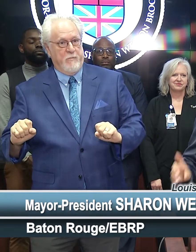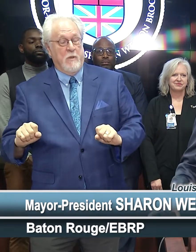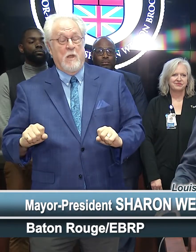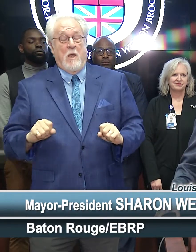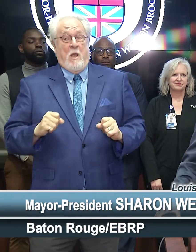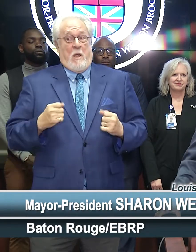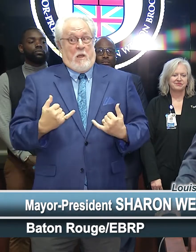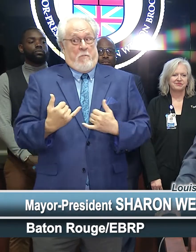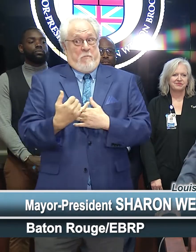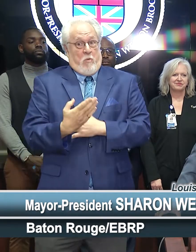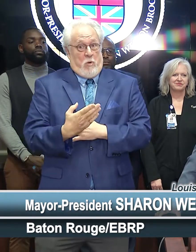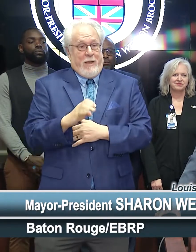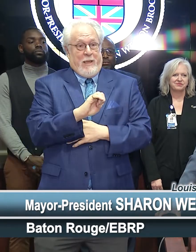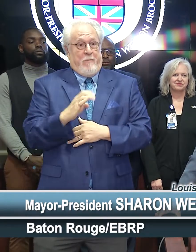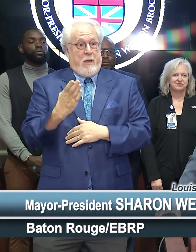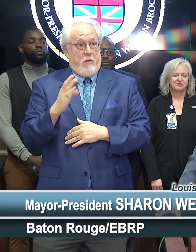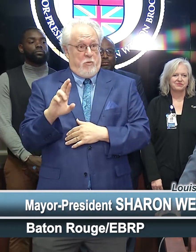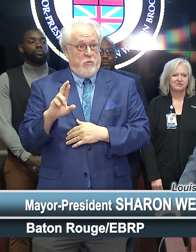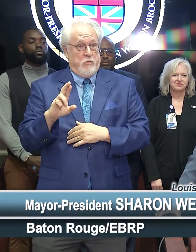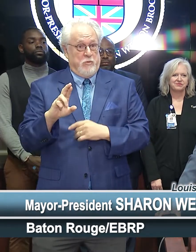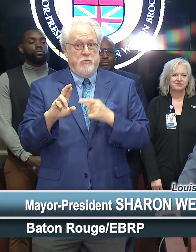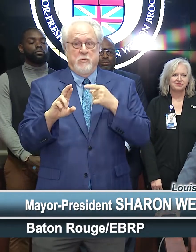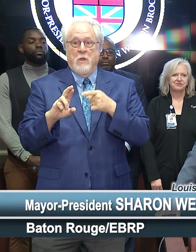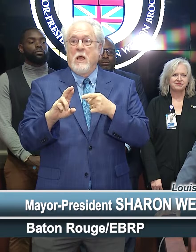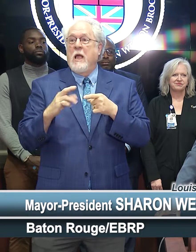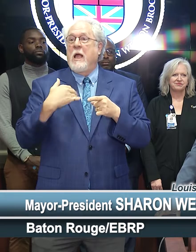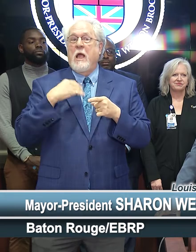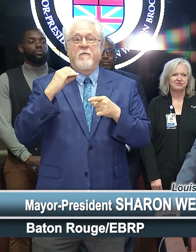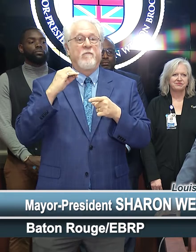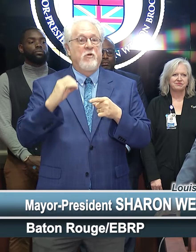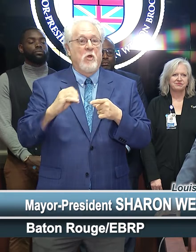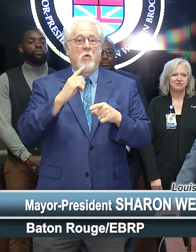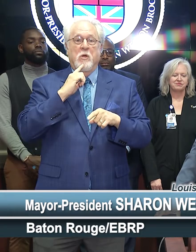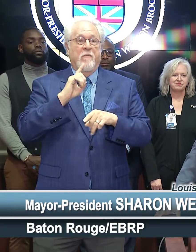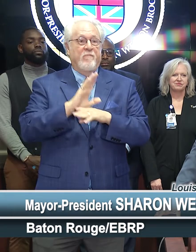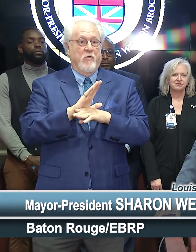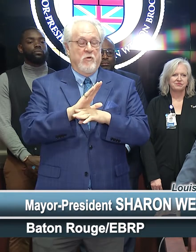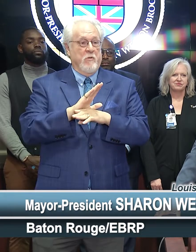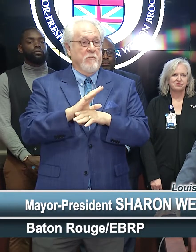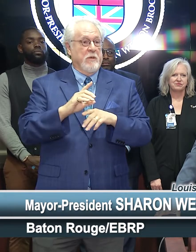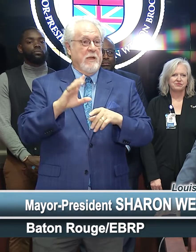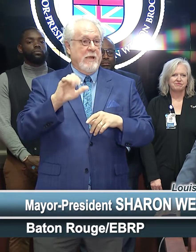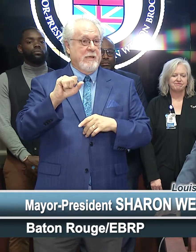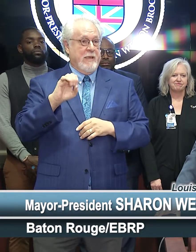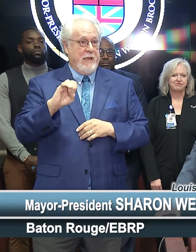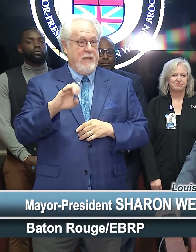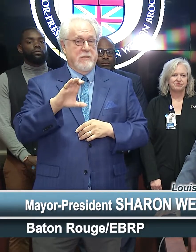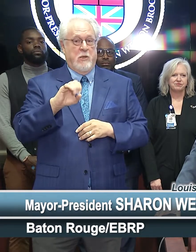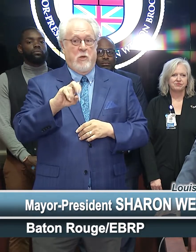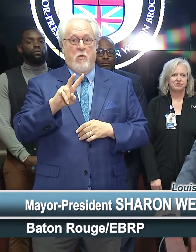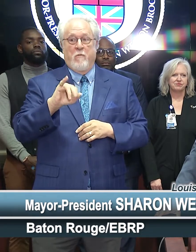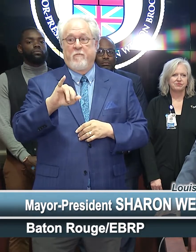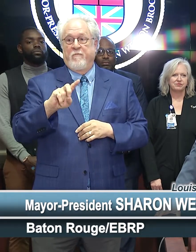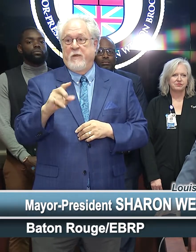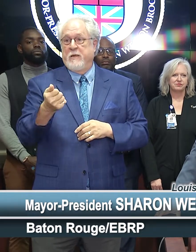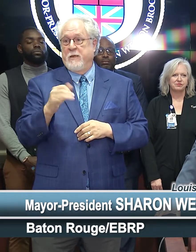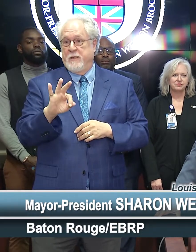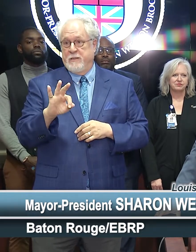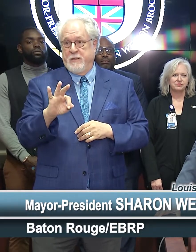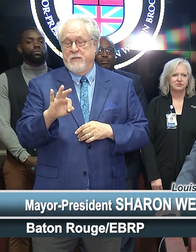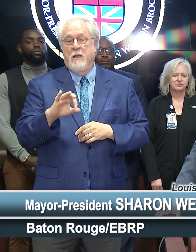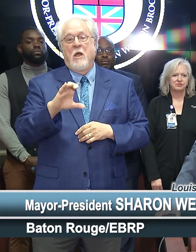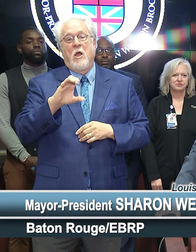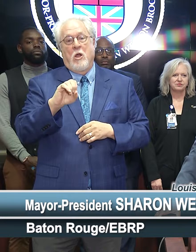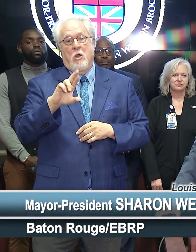of this morning, East Baton Rouge Parish does not have a confirmed case of COVID-19, also